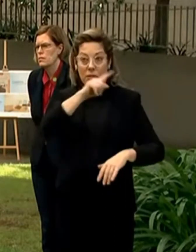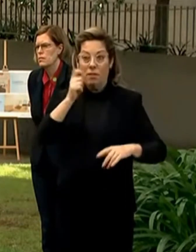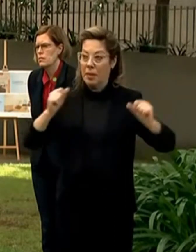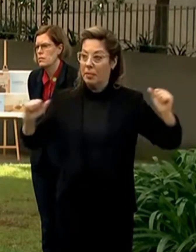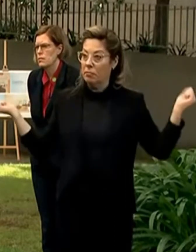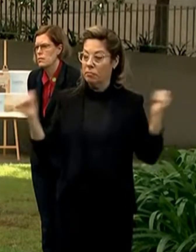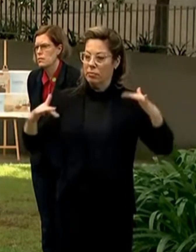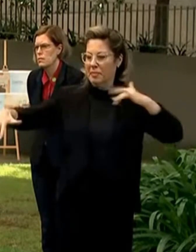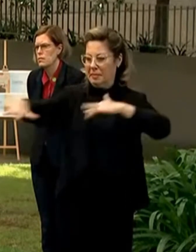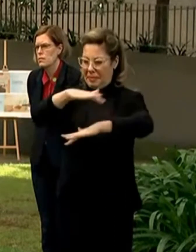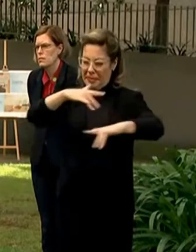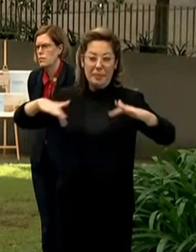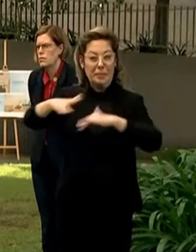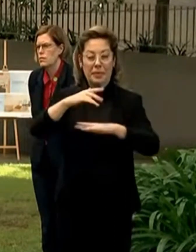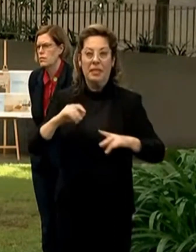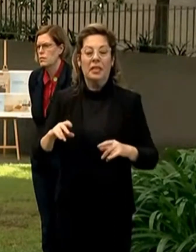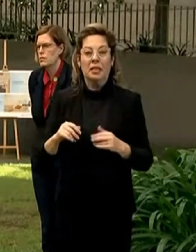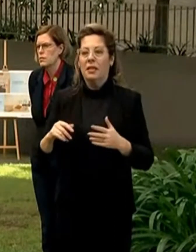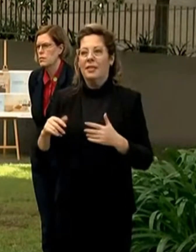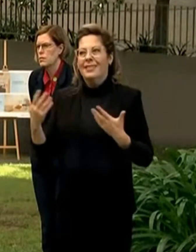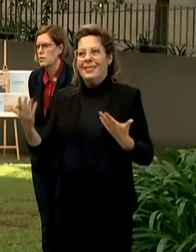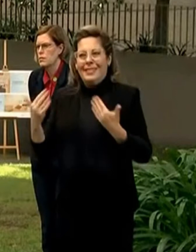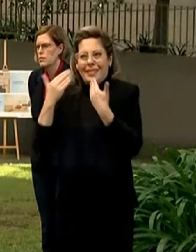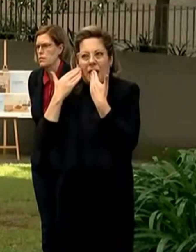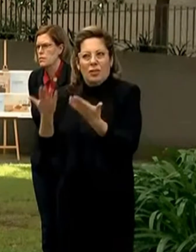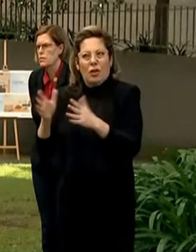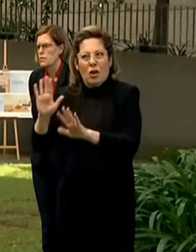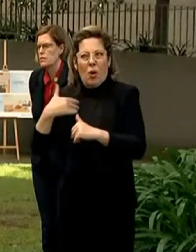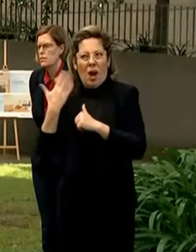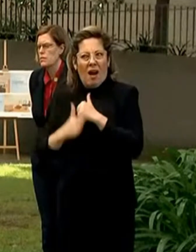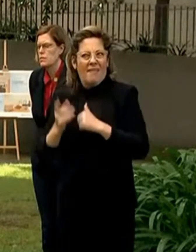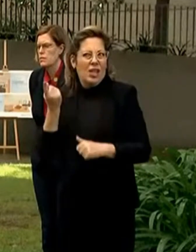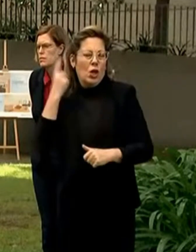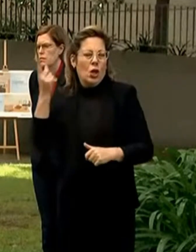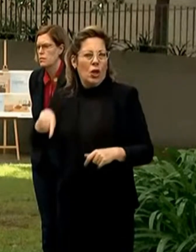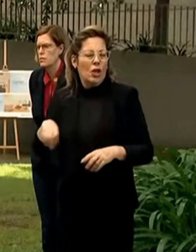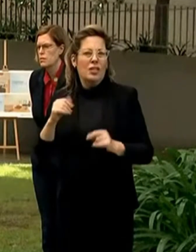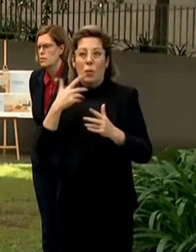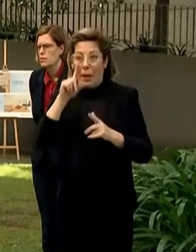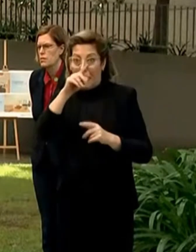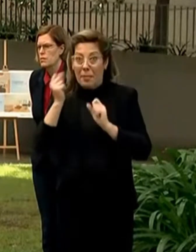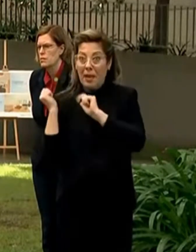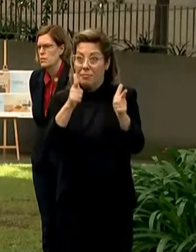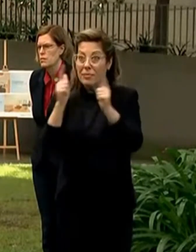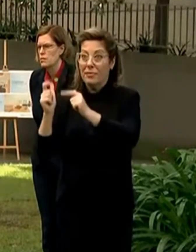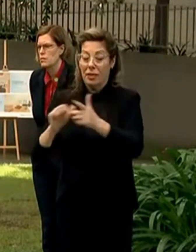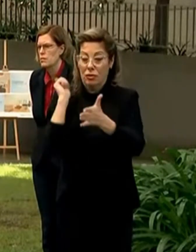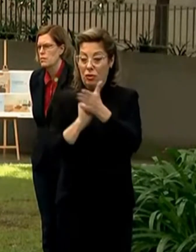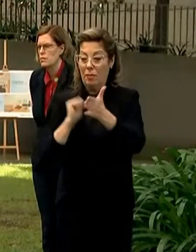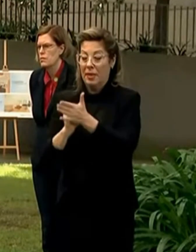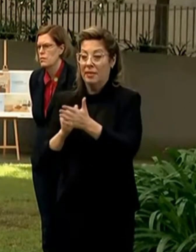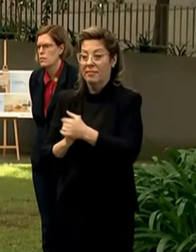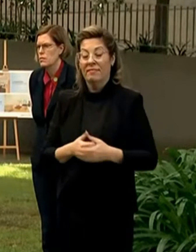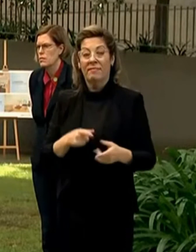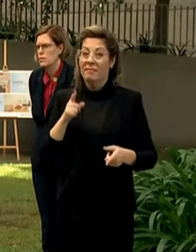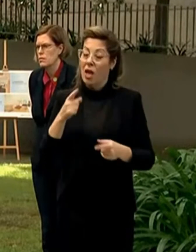Oh, I'm sorry, I don't know about that example, but certainly if it was a marketplace where people are purchasing food and other things, I would expect next weekend everybody